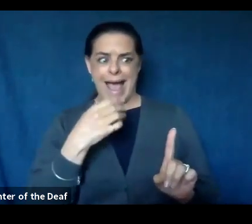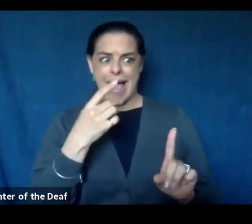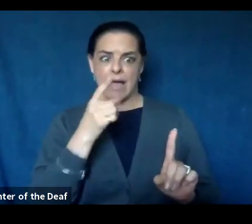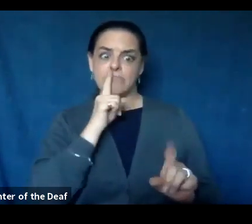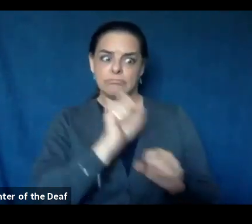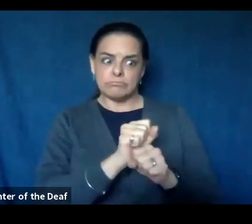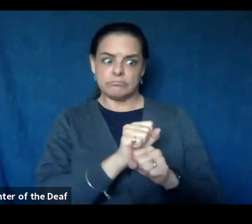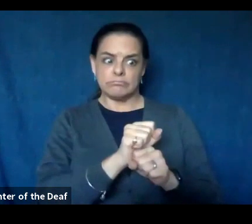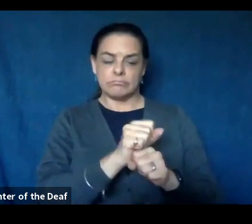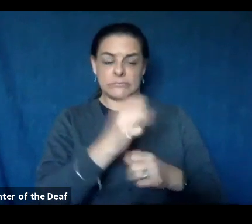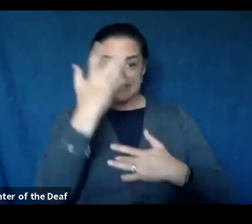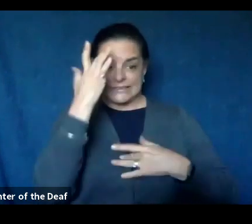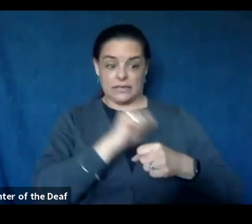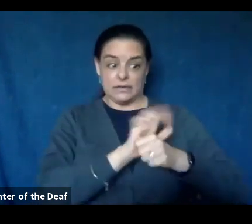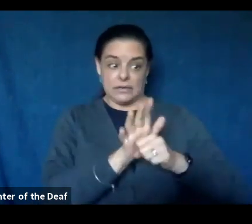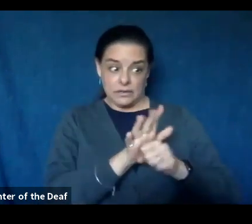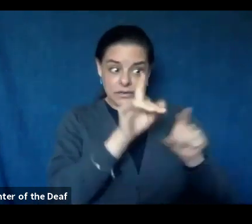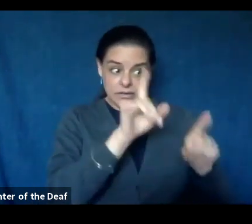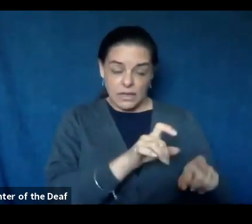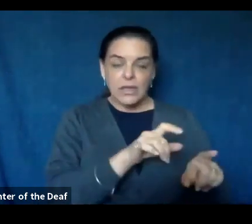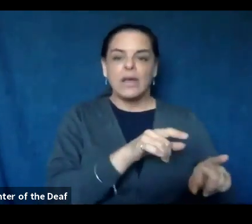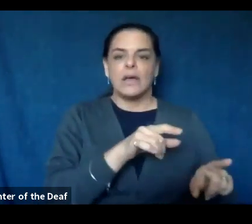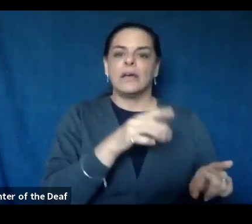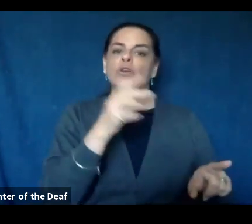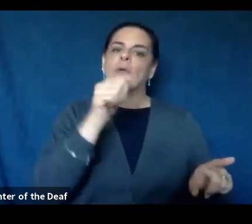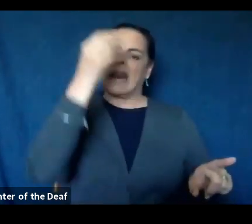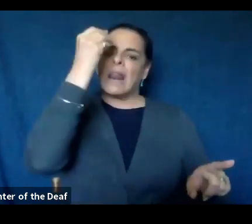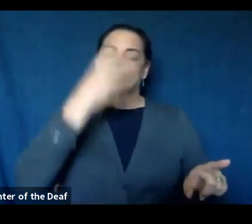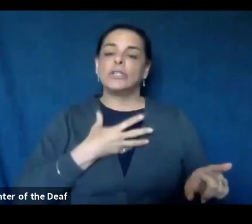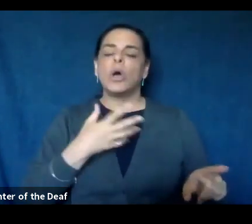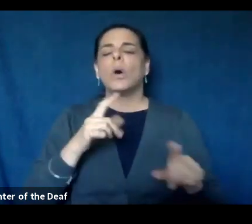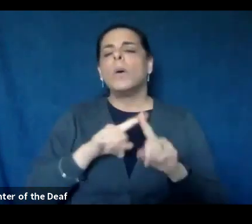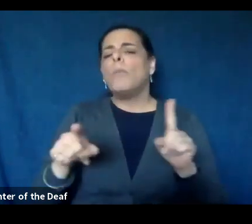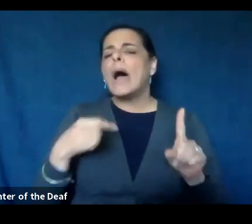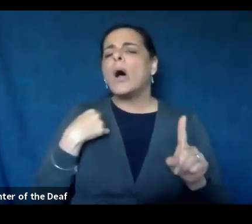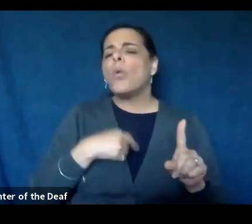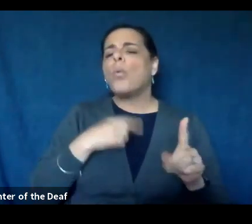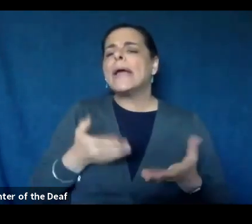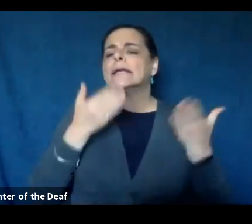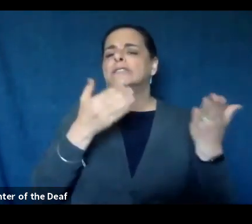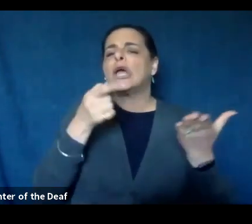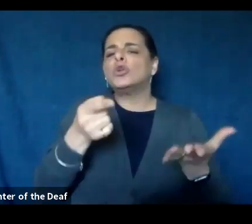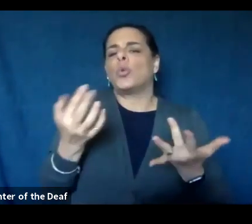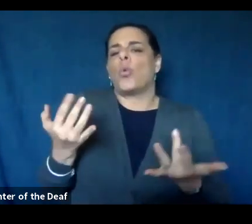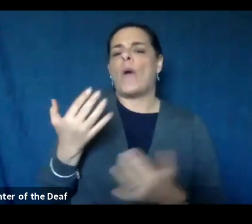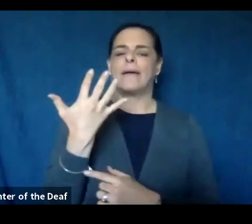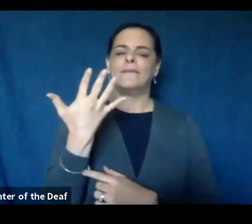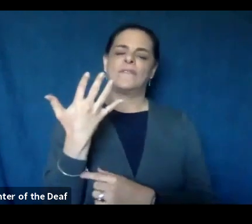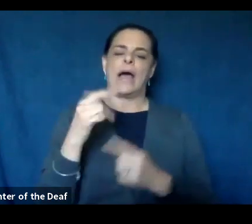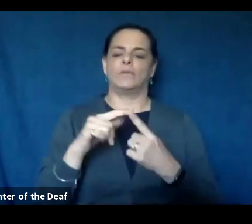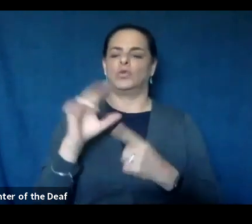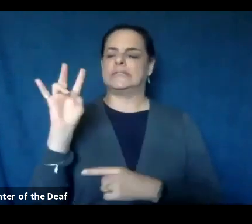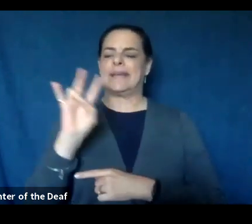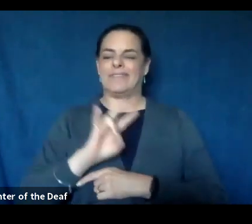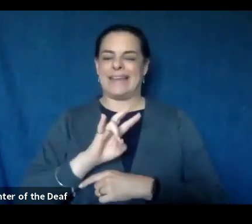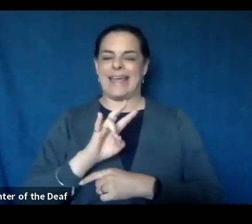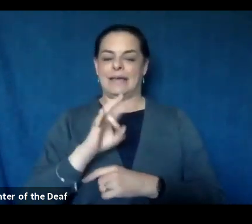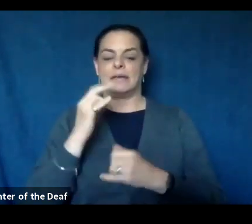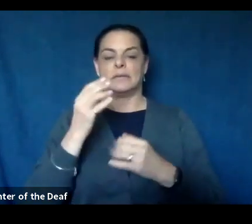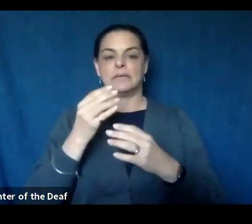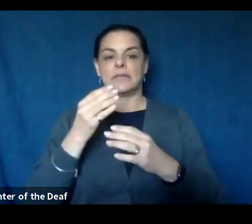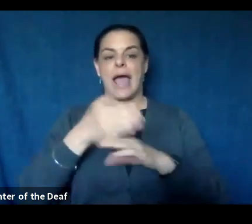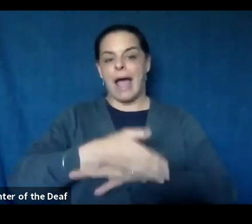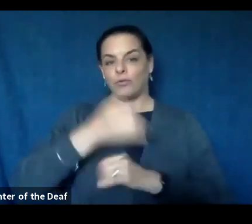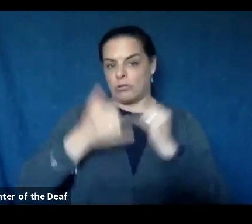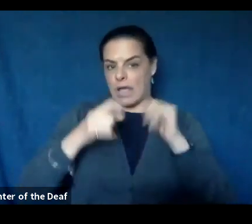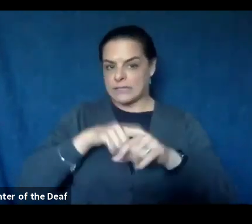tested, we suggest you wait 5 to 7 days from the last time that you were in touch or in contact with the person that was the